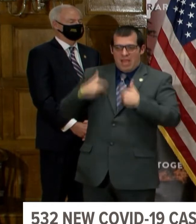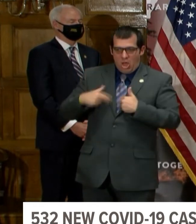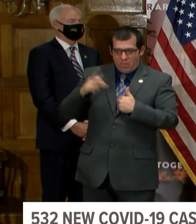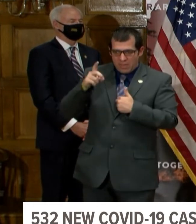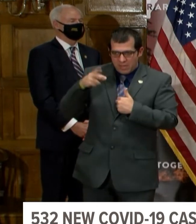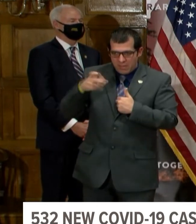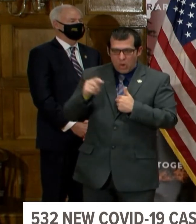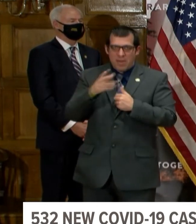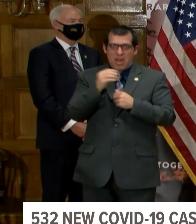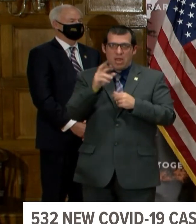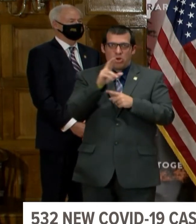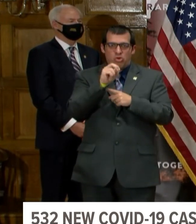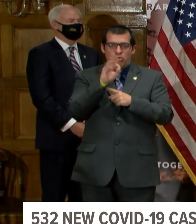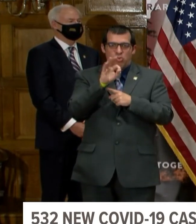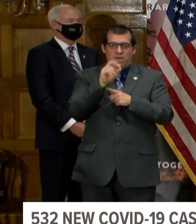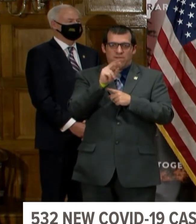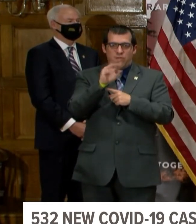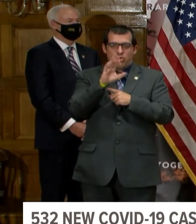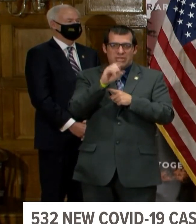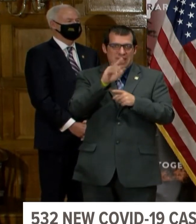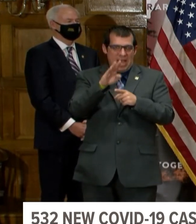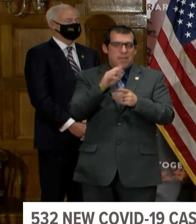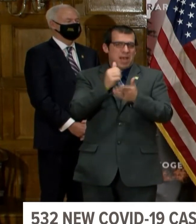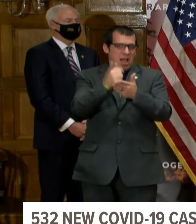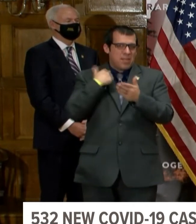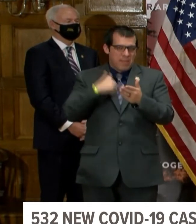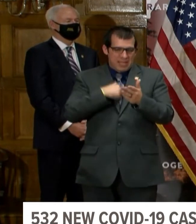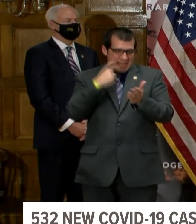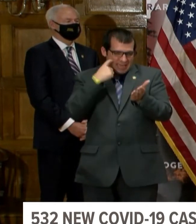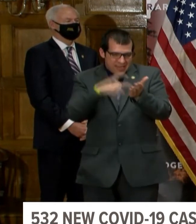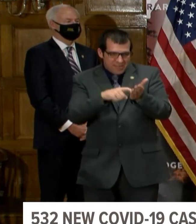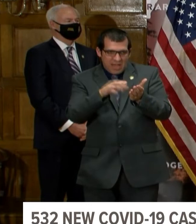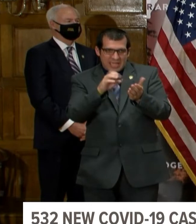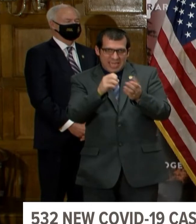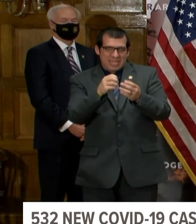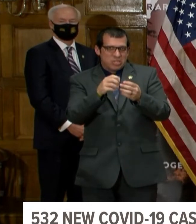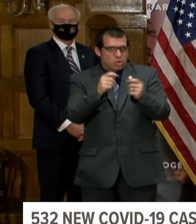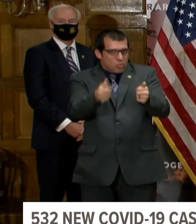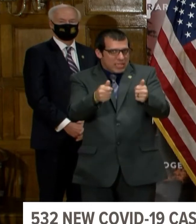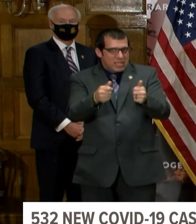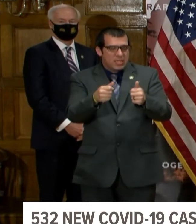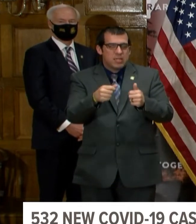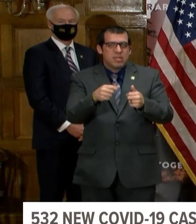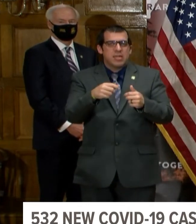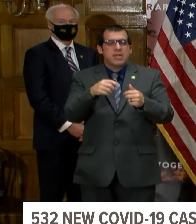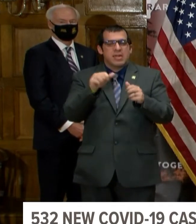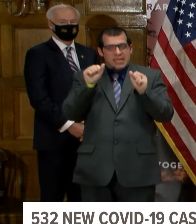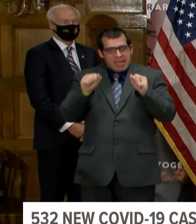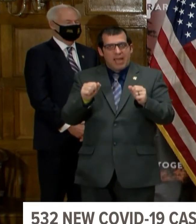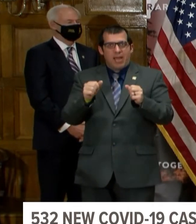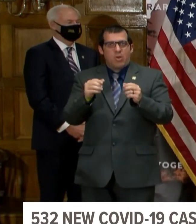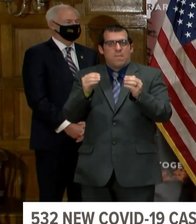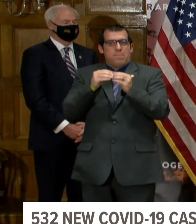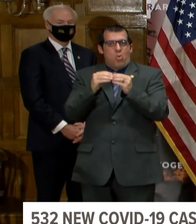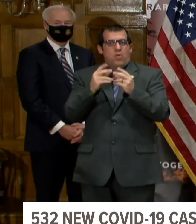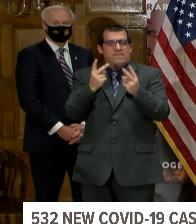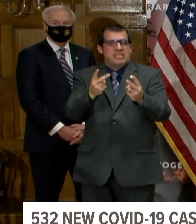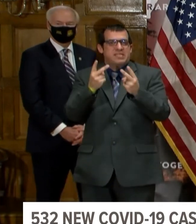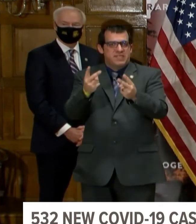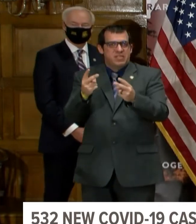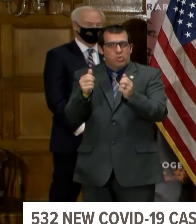labs, that will help us to identify cases early, and we'll be able to see more visits done in a safe manner.